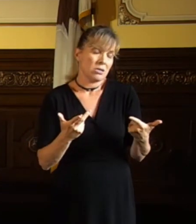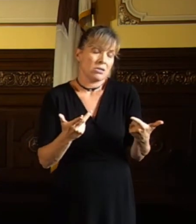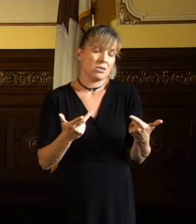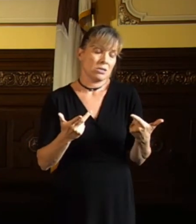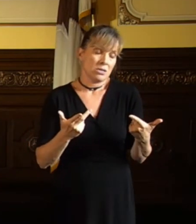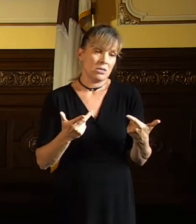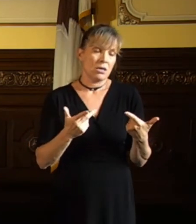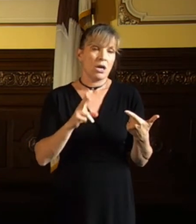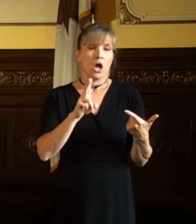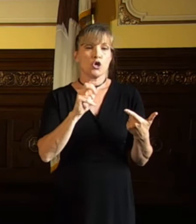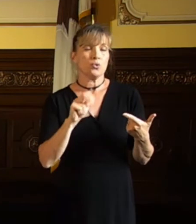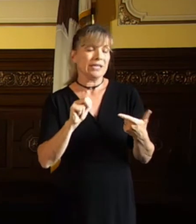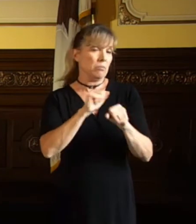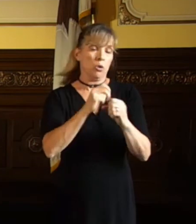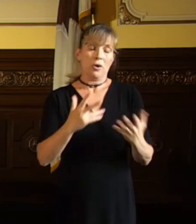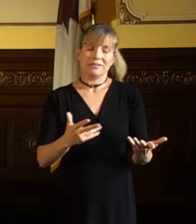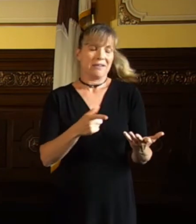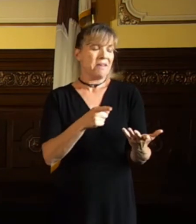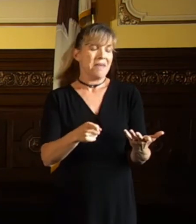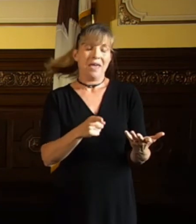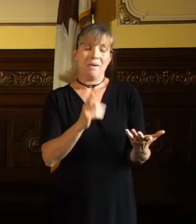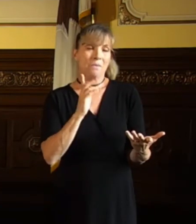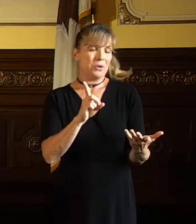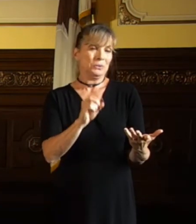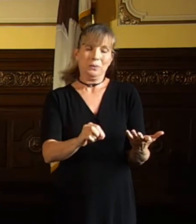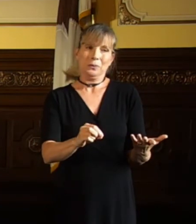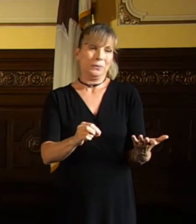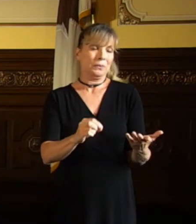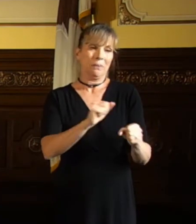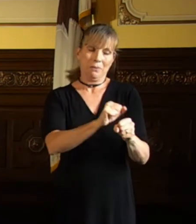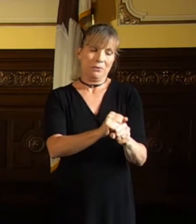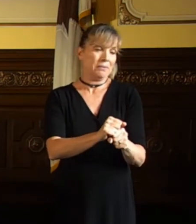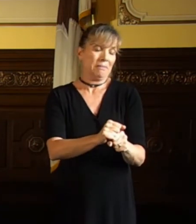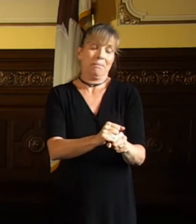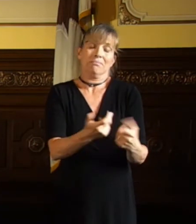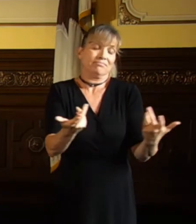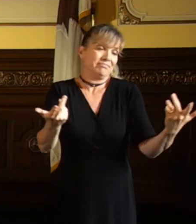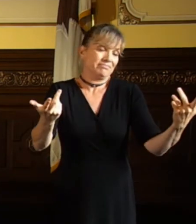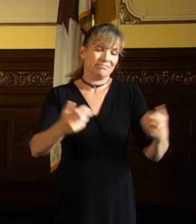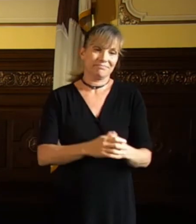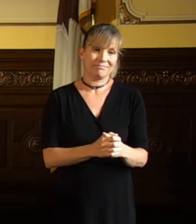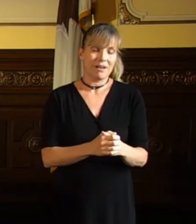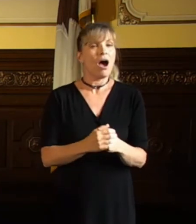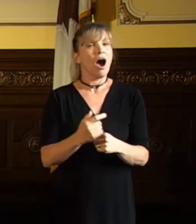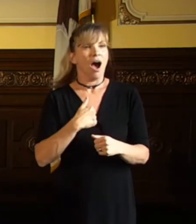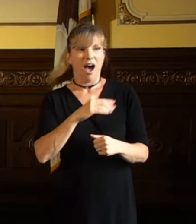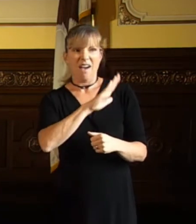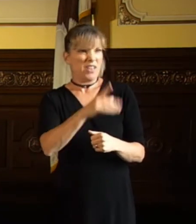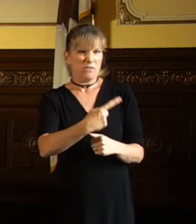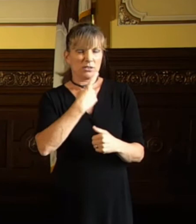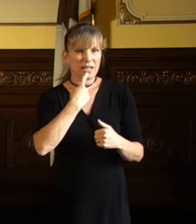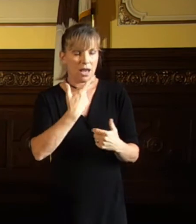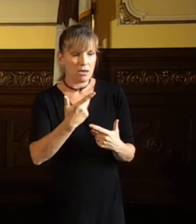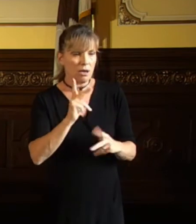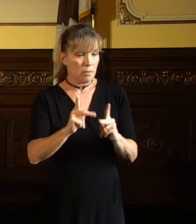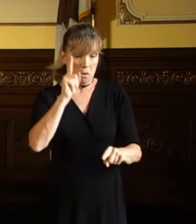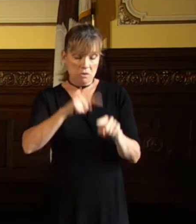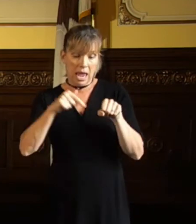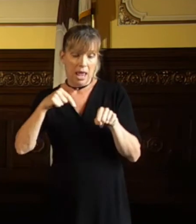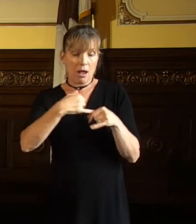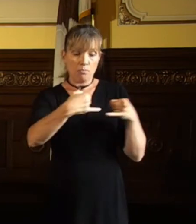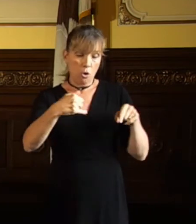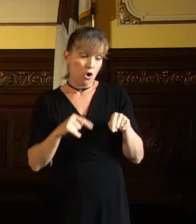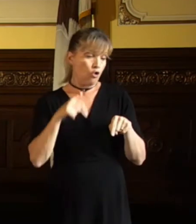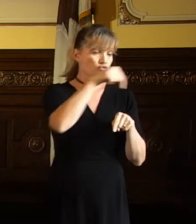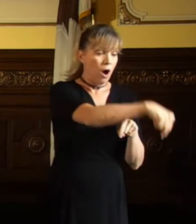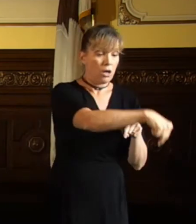they're union employees that are going to do the work that they do. And I've never said that people can't cross the